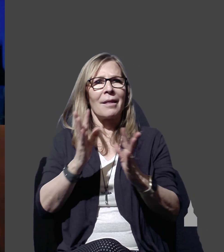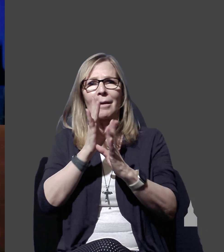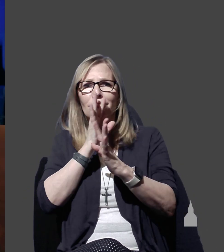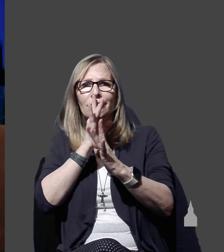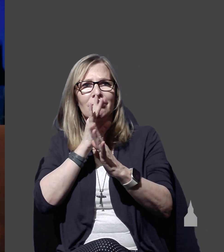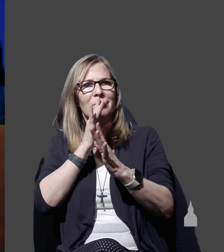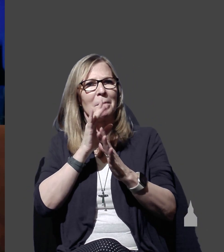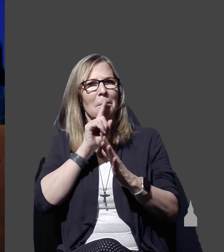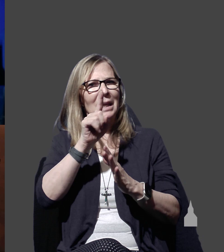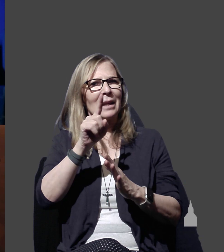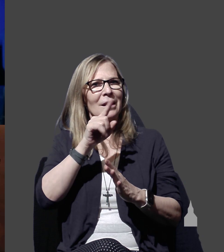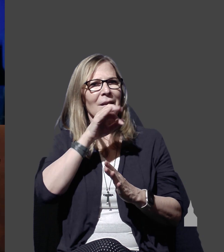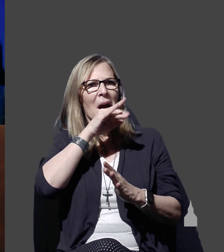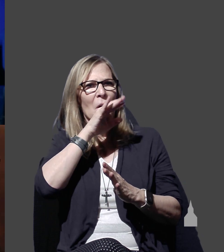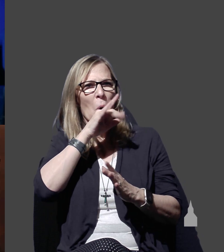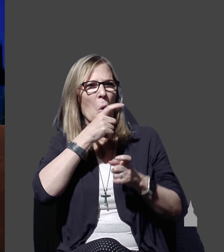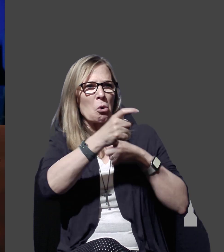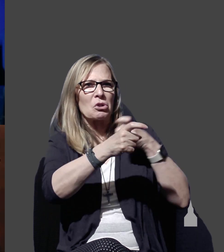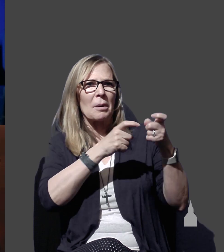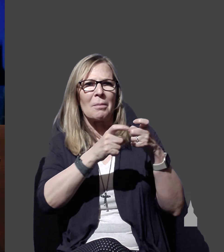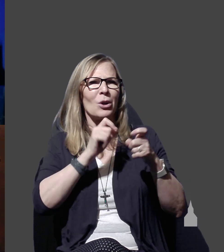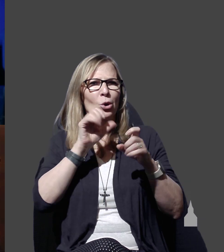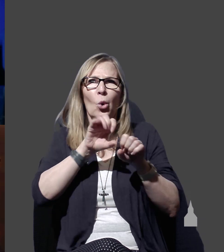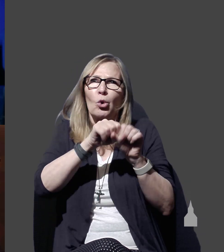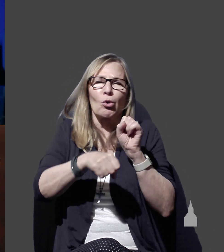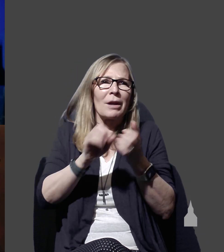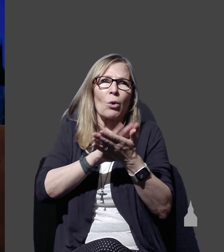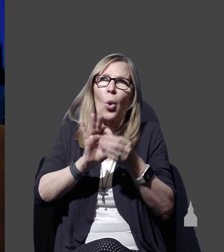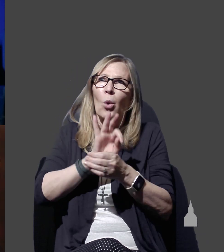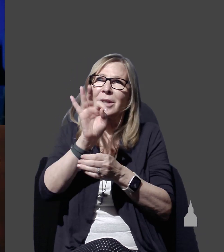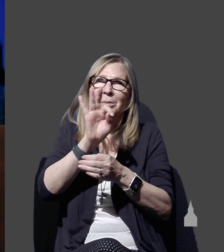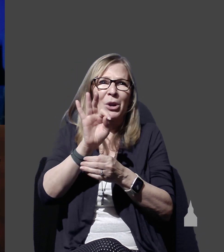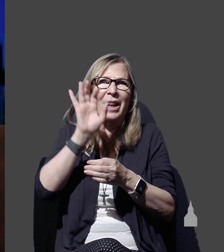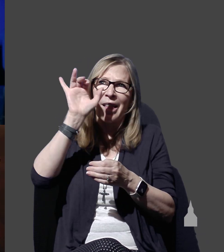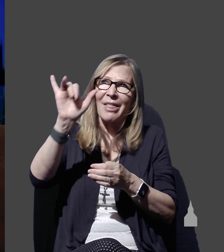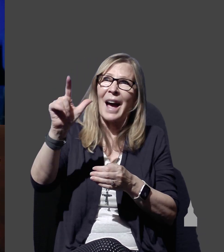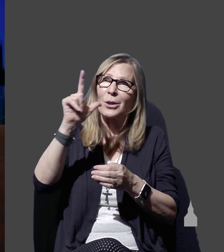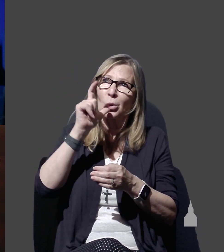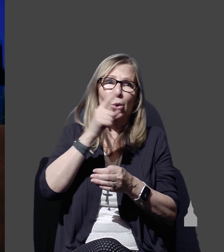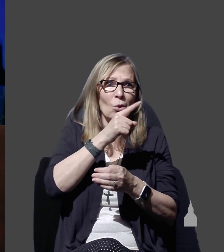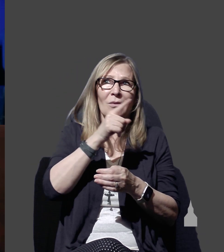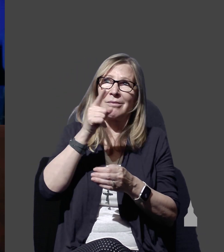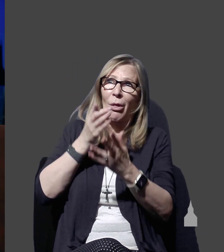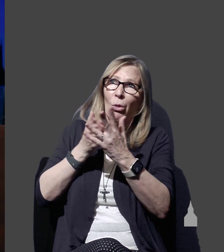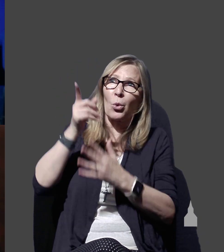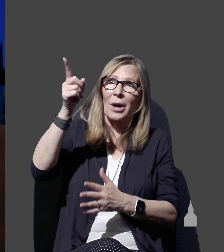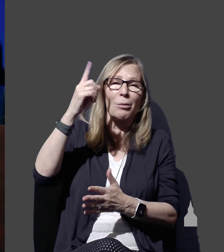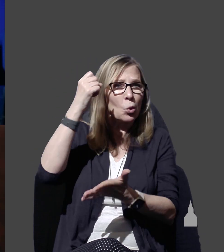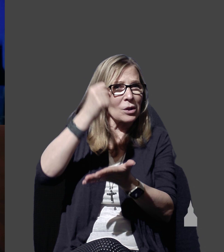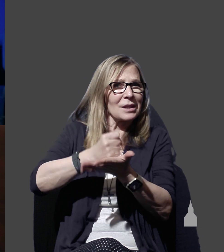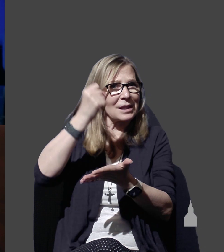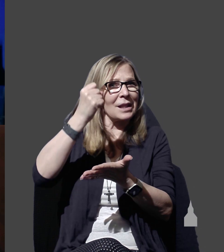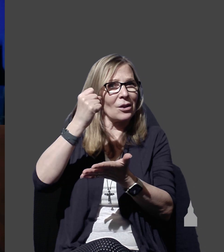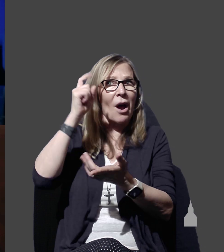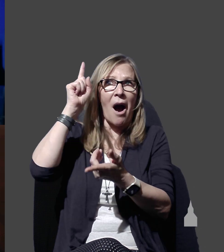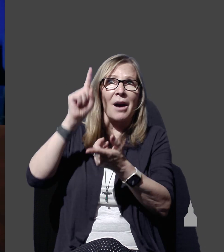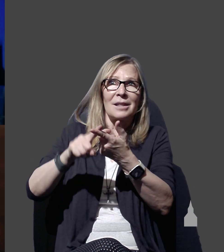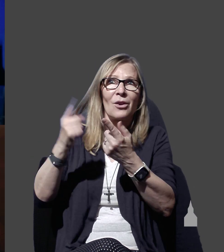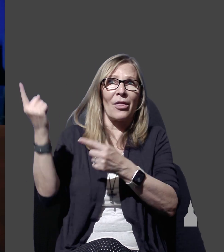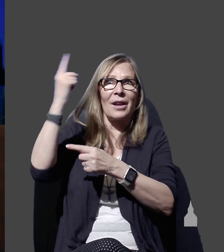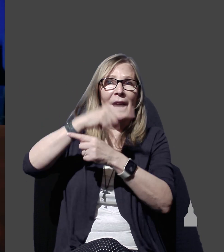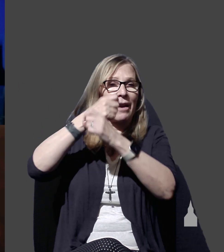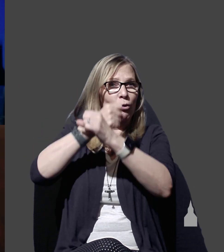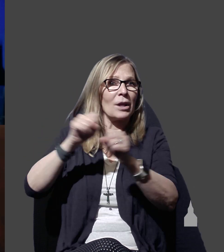grace to those who hear. Do not grieve the Holy Spirit of God by whom you were sealed for the day of redemption. Let all bitterness and wrath